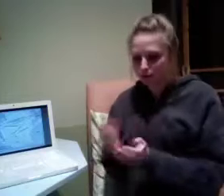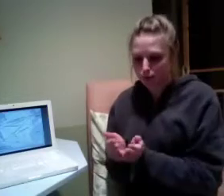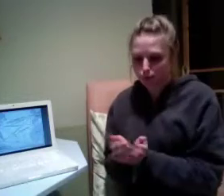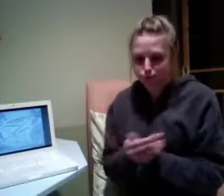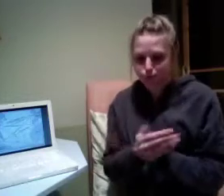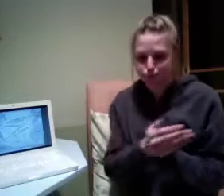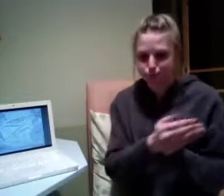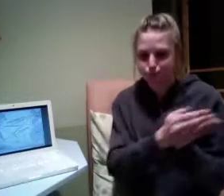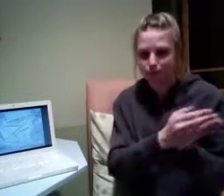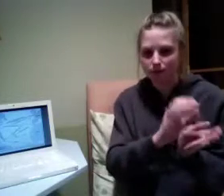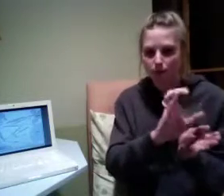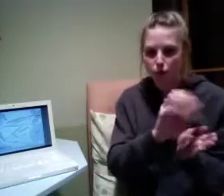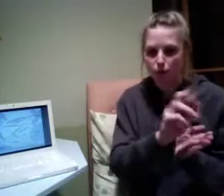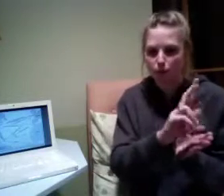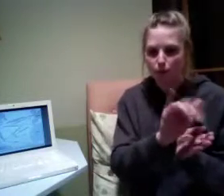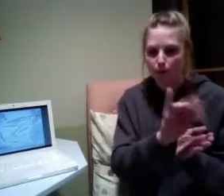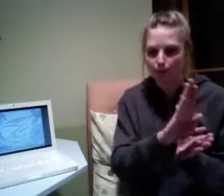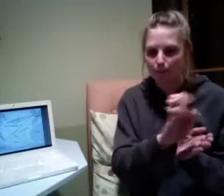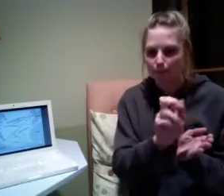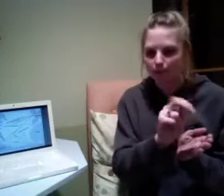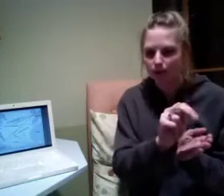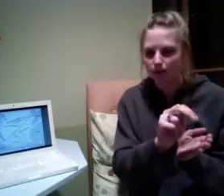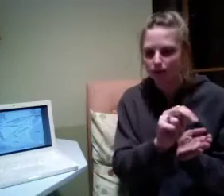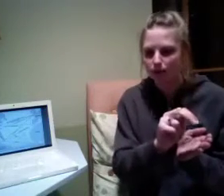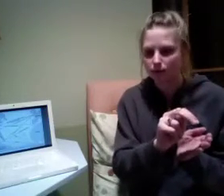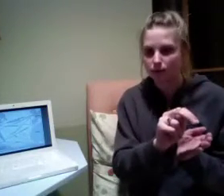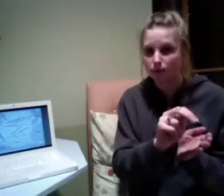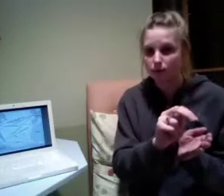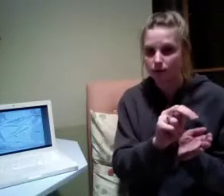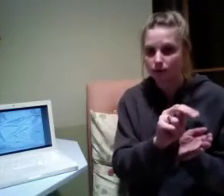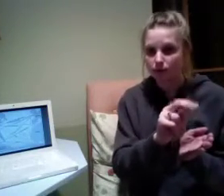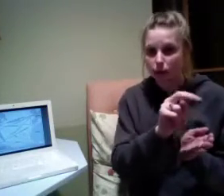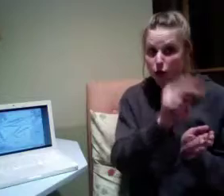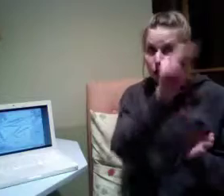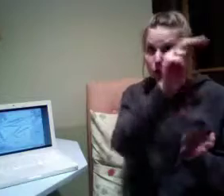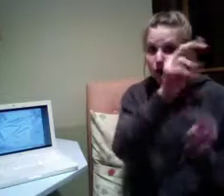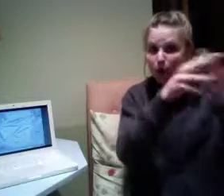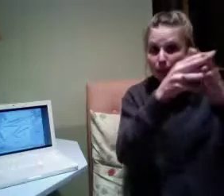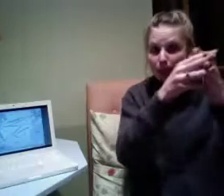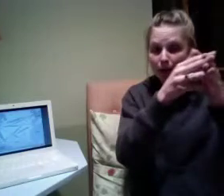And one thing to note is they don't just head to the Caribbean, they don't just head to North America. Slaves head,